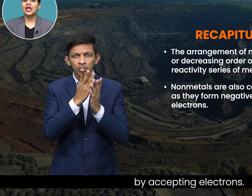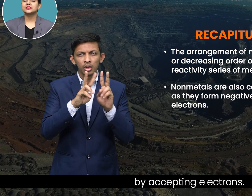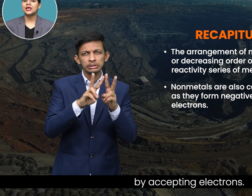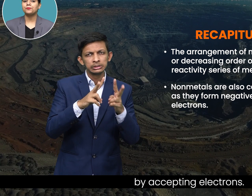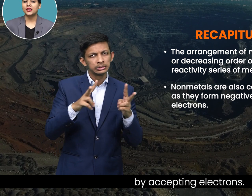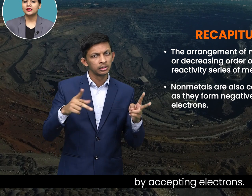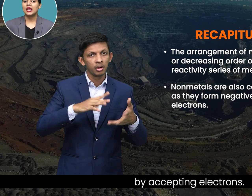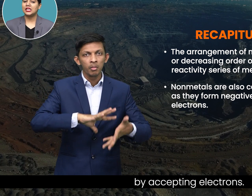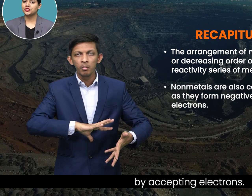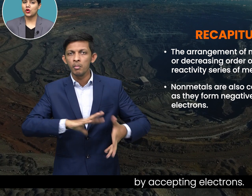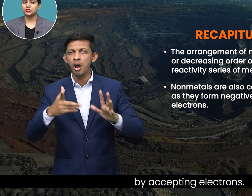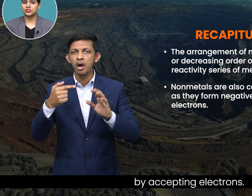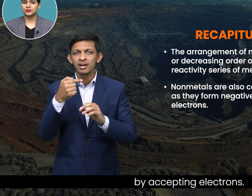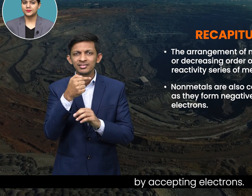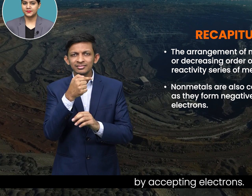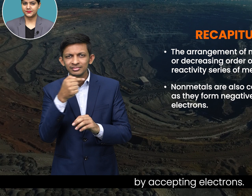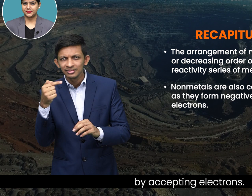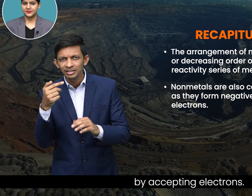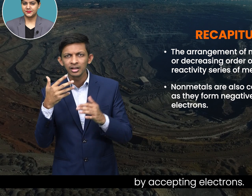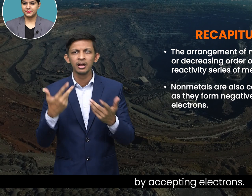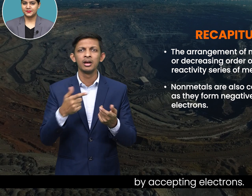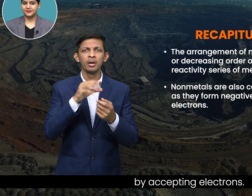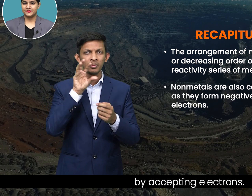by accepting electrons.